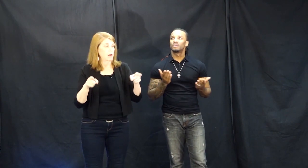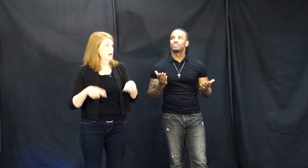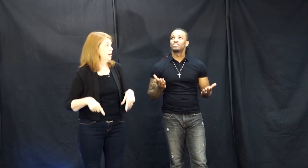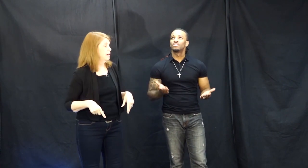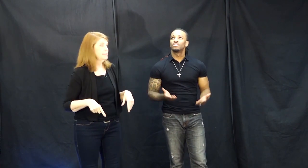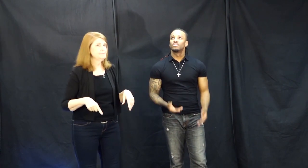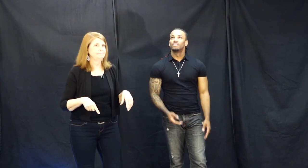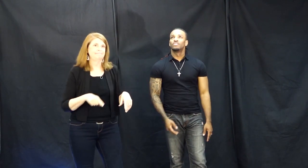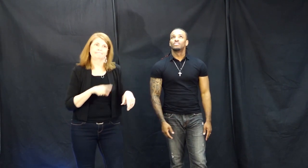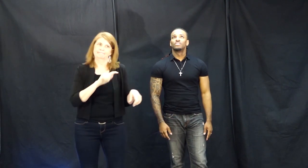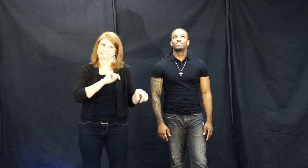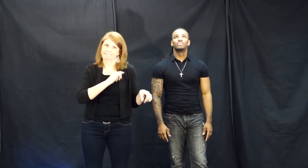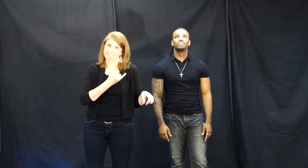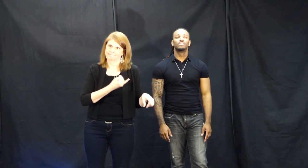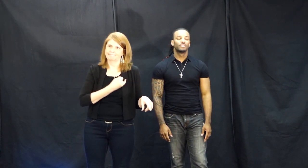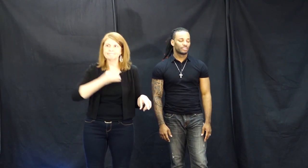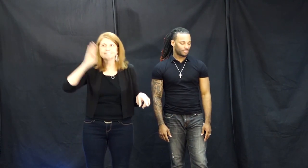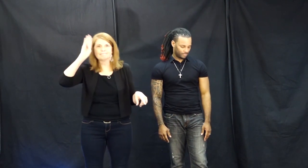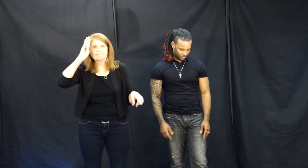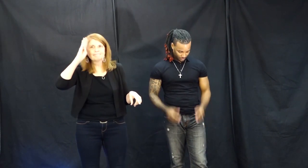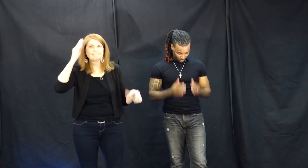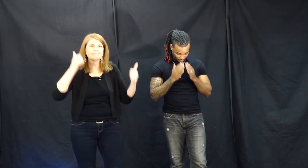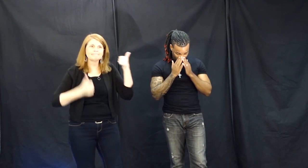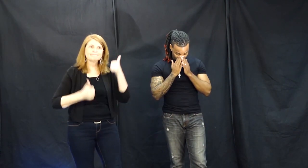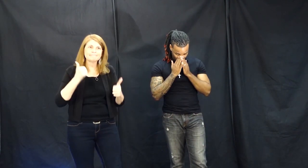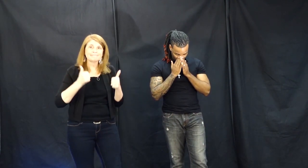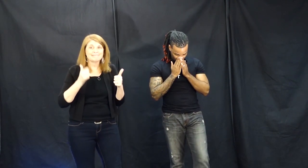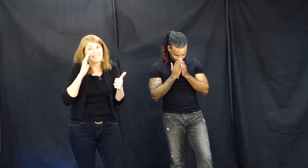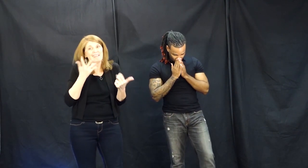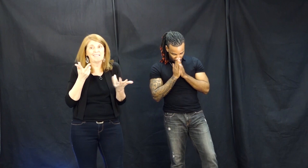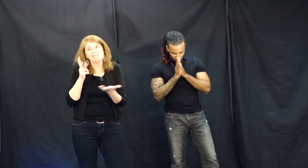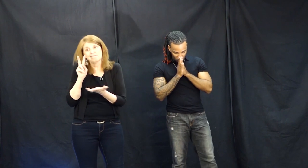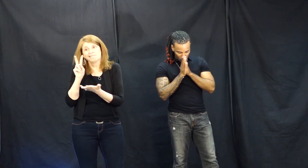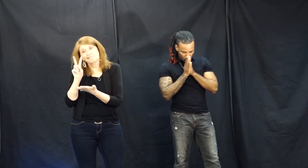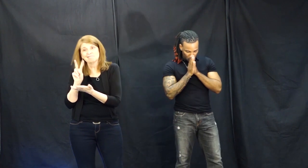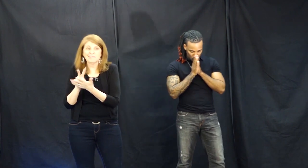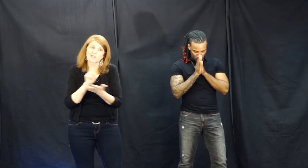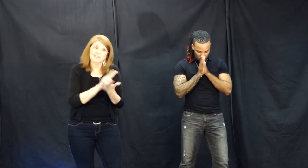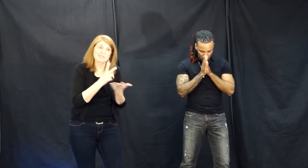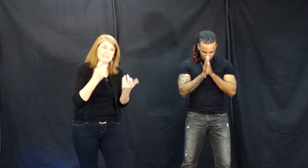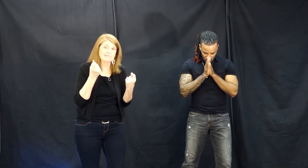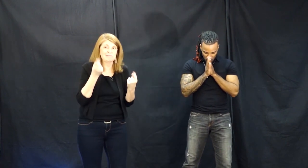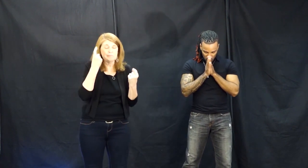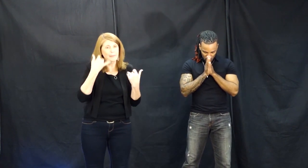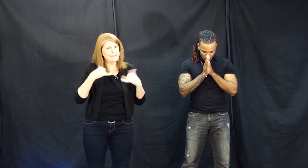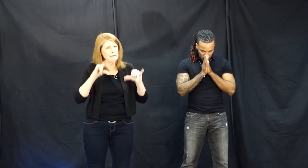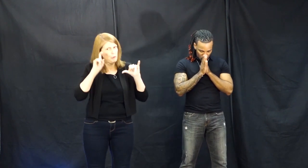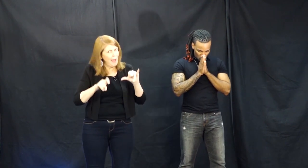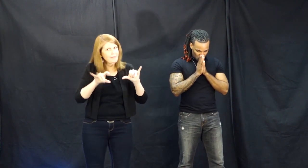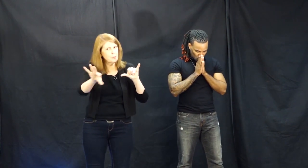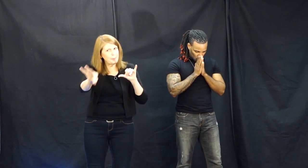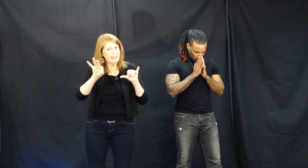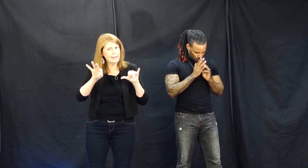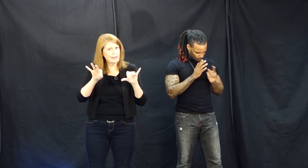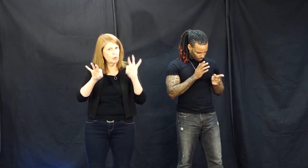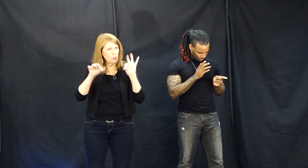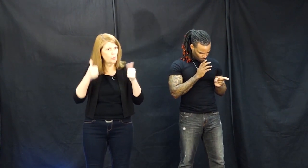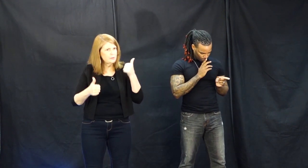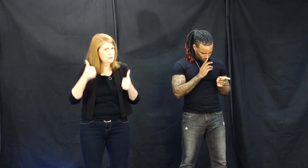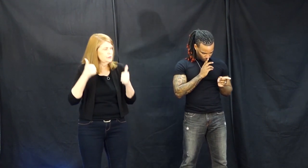or Burr, we know it's Jefferson or Burr, but if you had to choose, dear Mr.